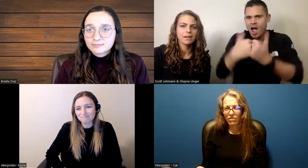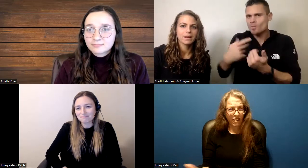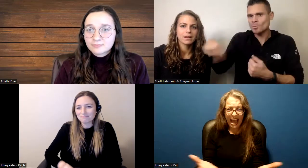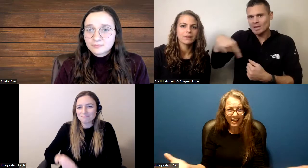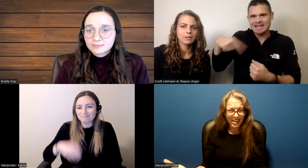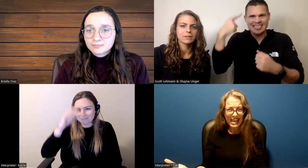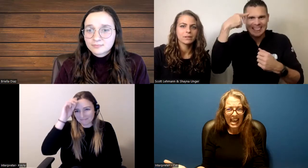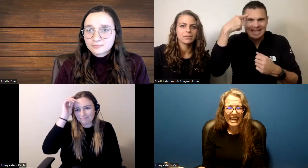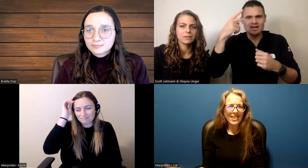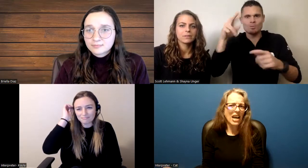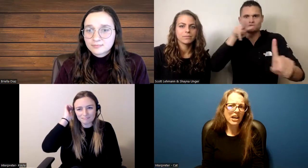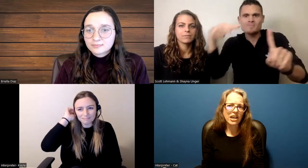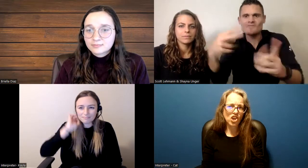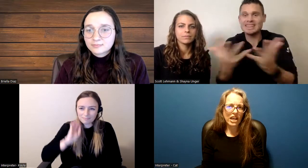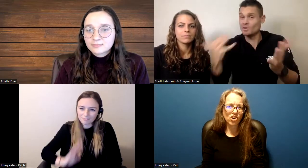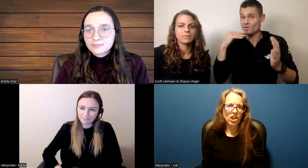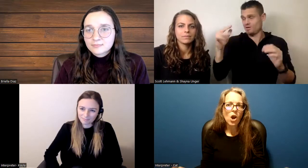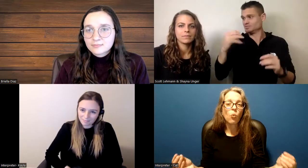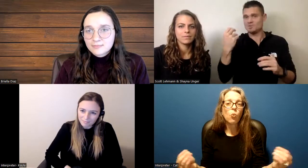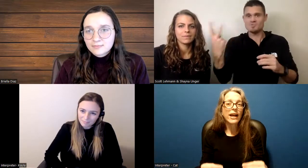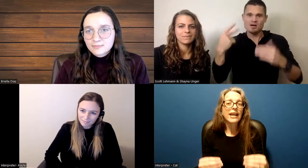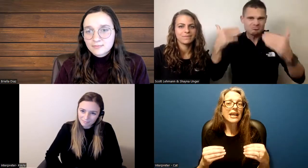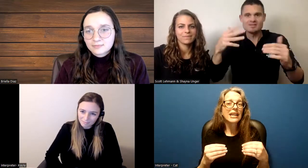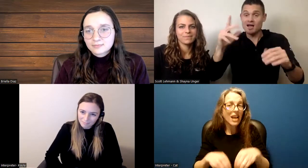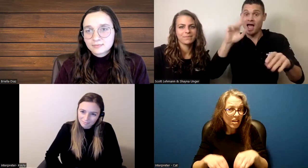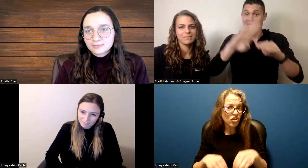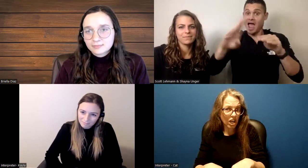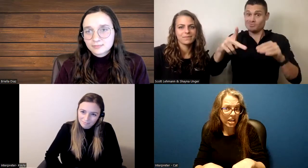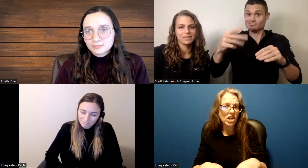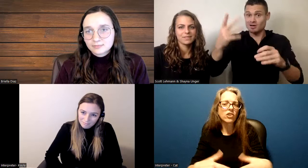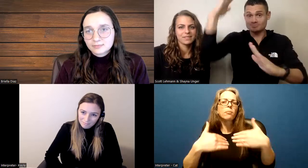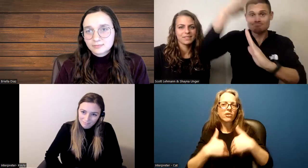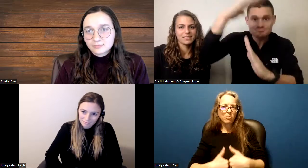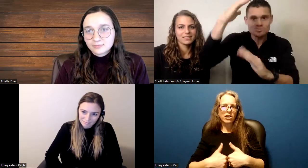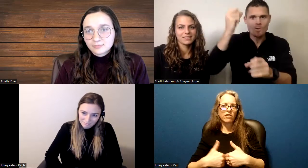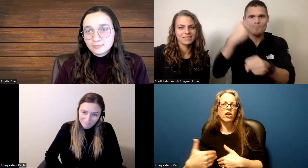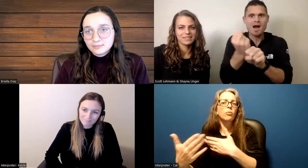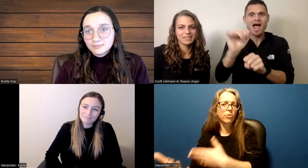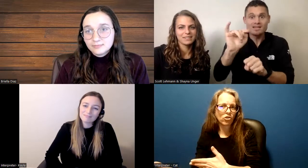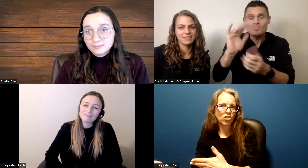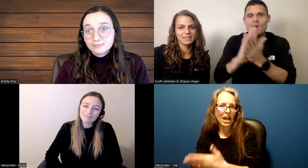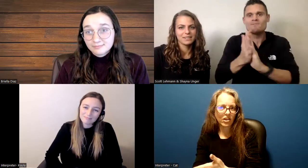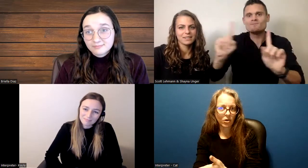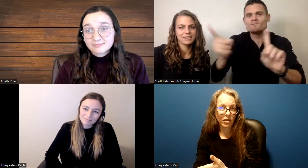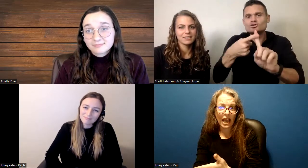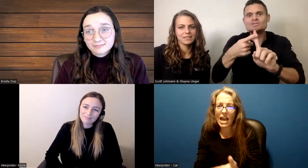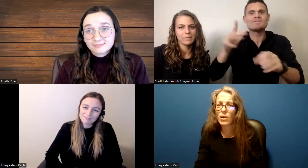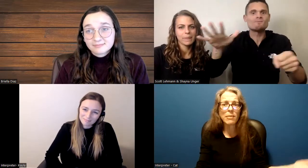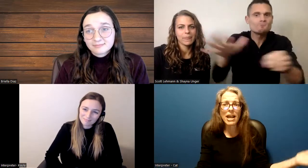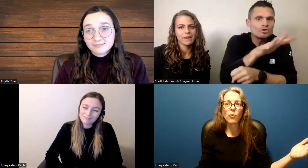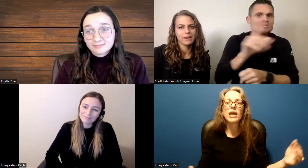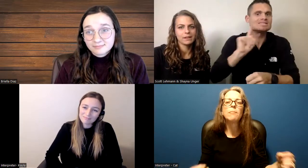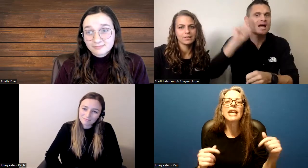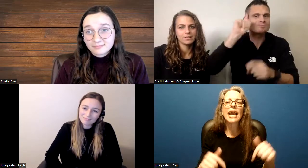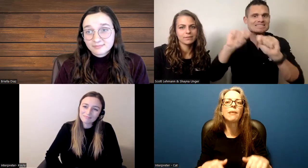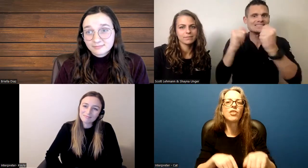matter of fact, and it's not going to change. What does change is our perspective and our approach and how to deal with that. And we